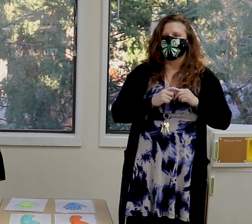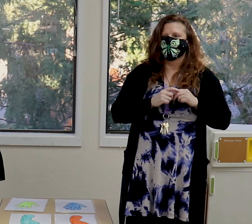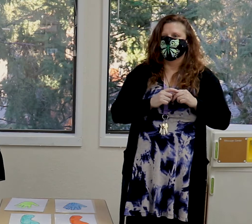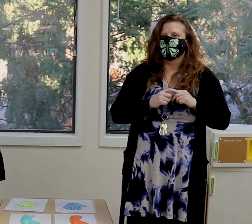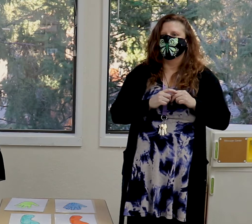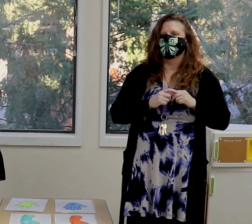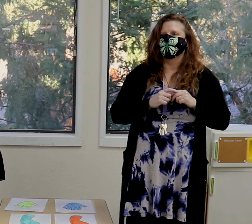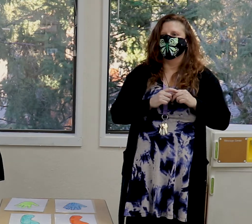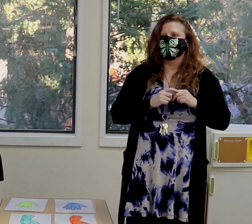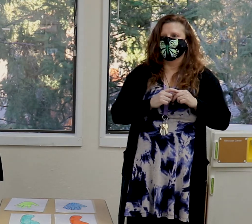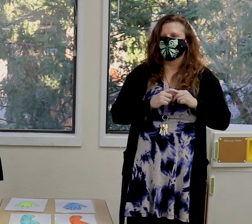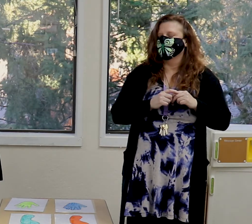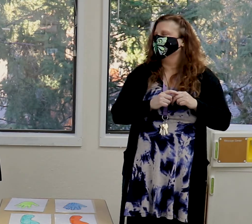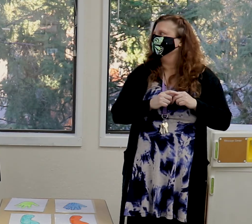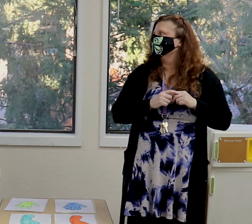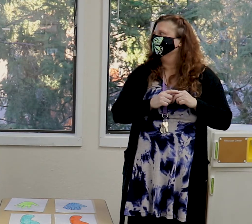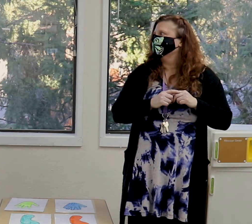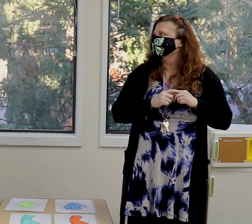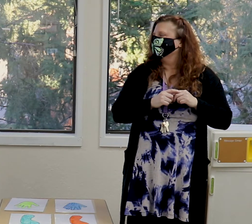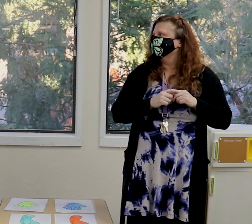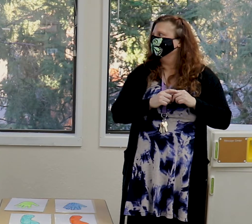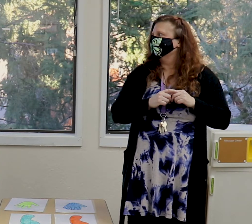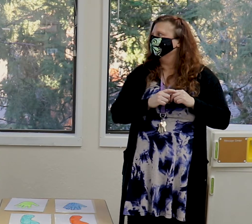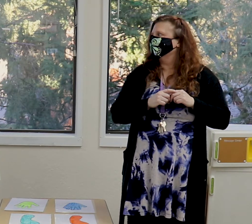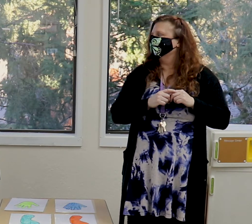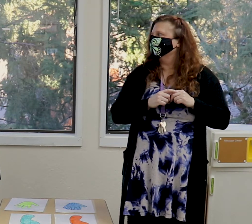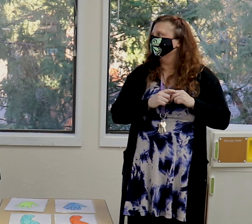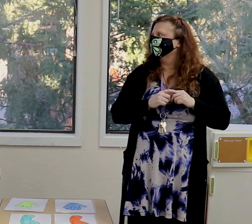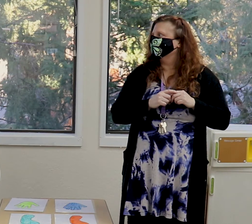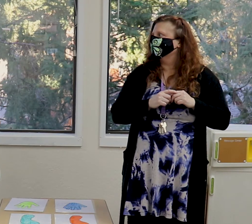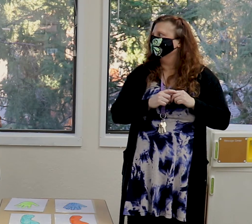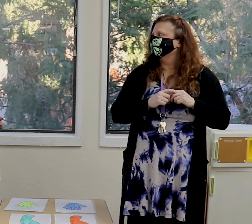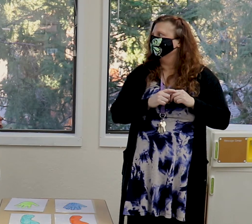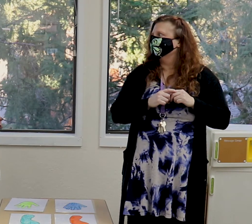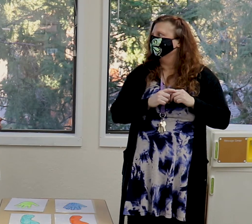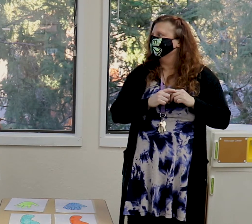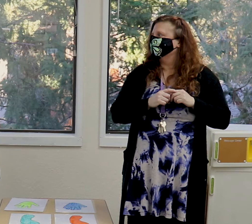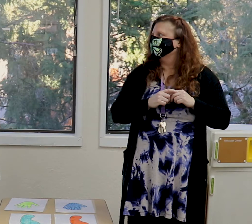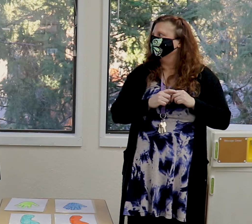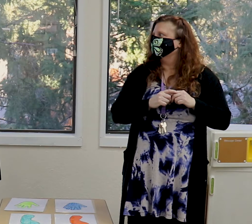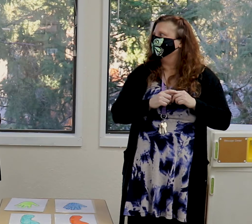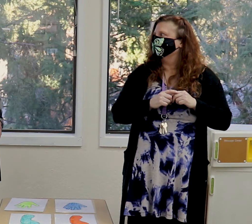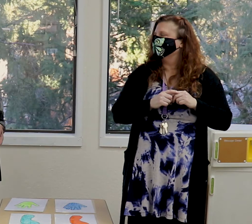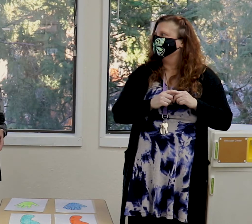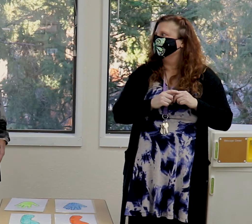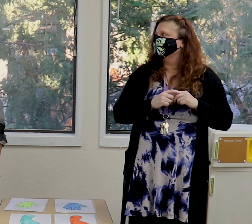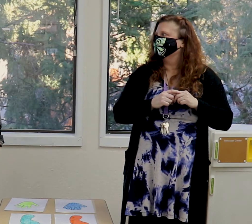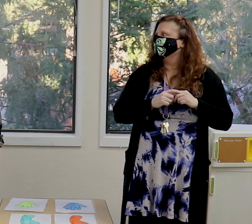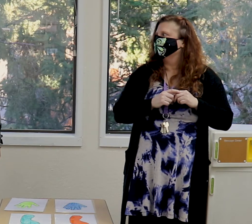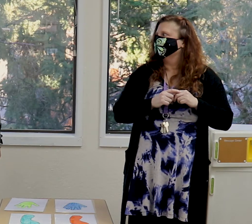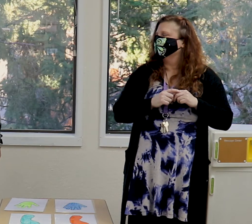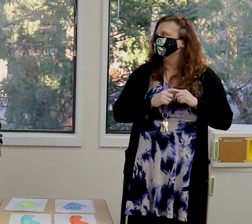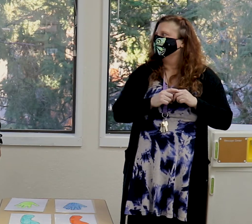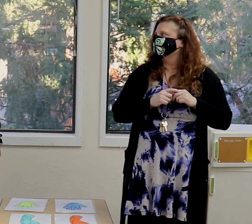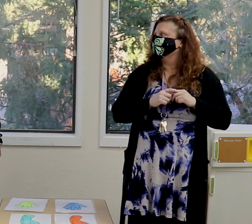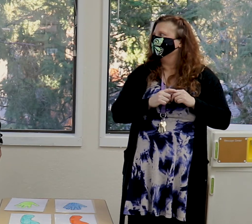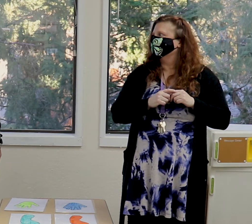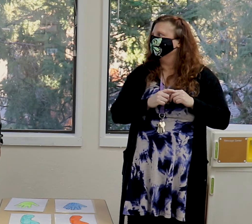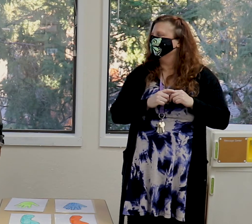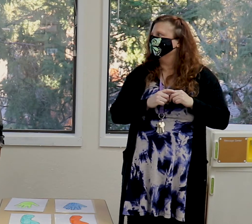hide, and the spy is going to find them. And so the spy is the dangerous person, so hide from